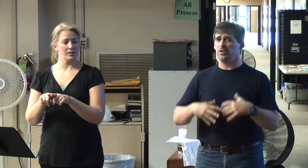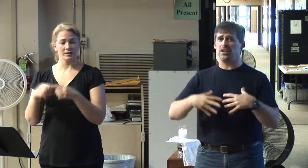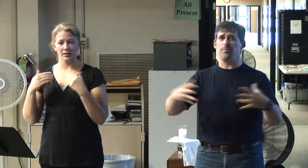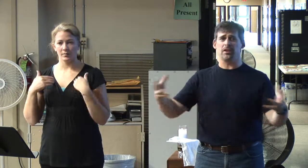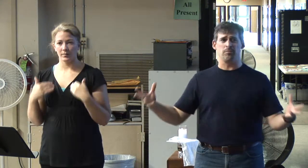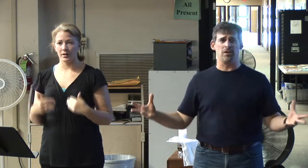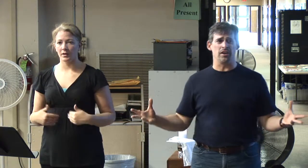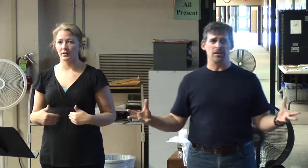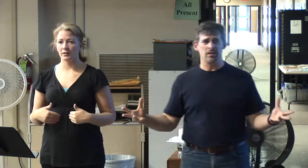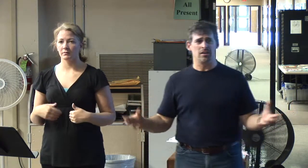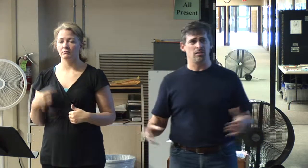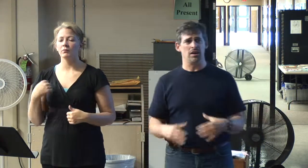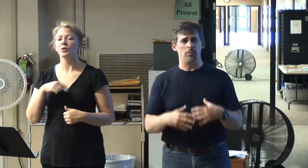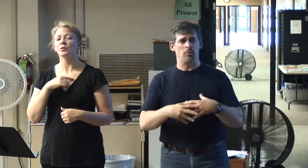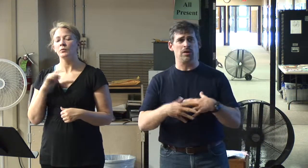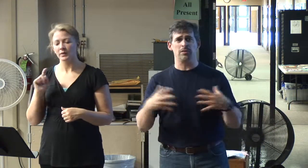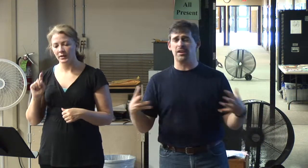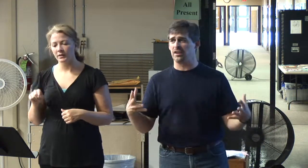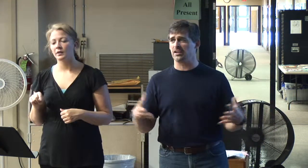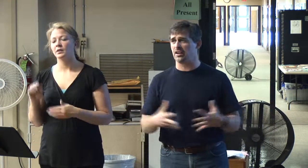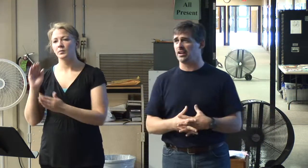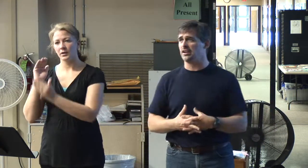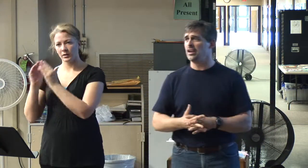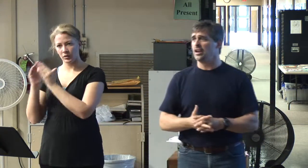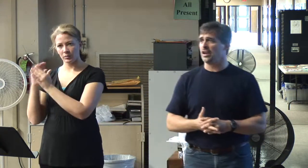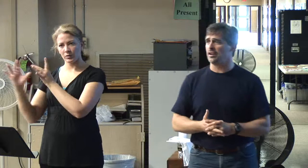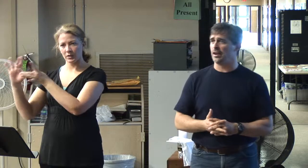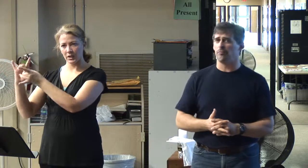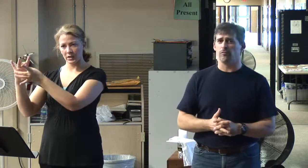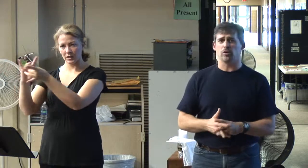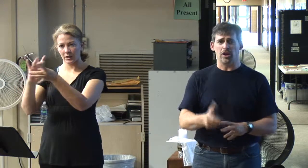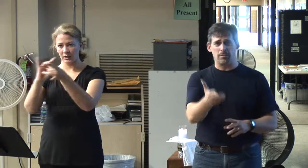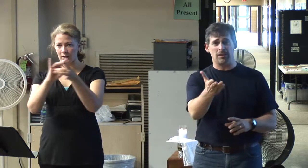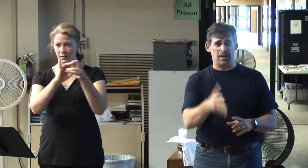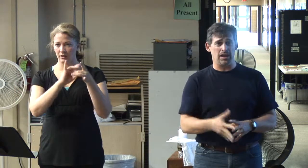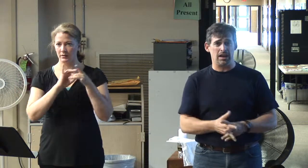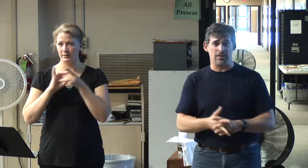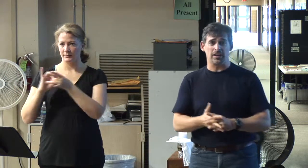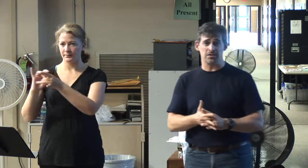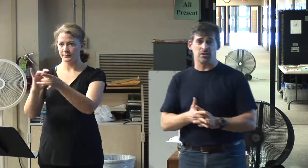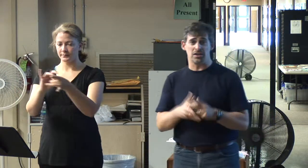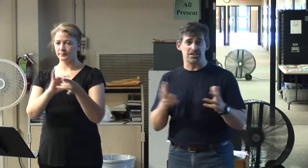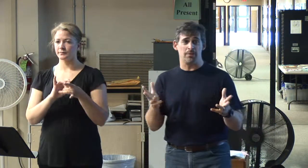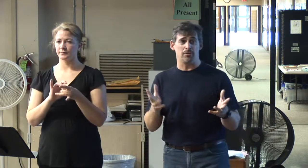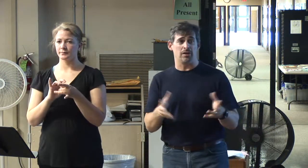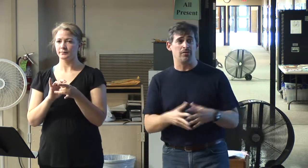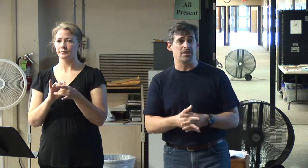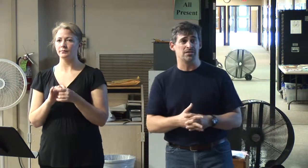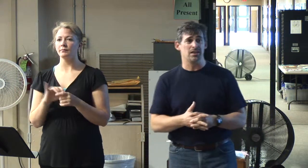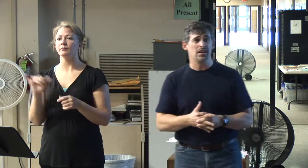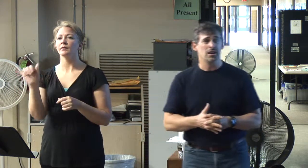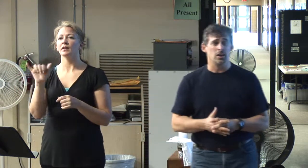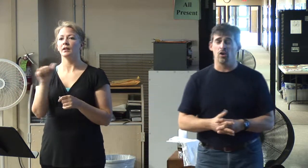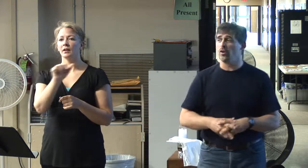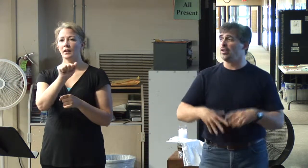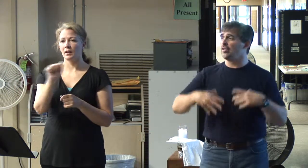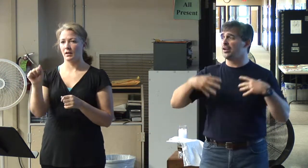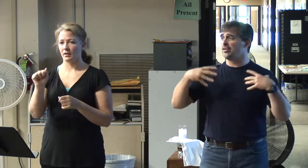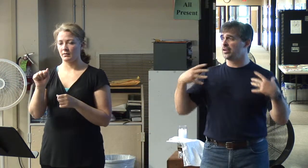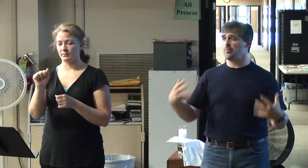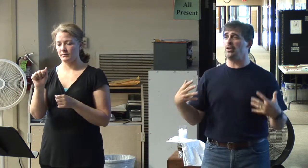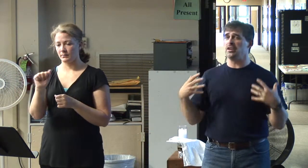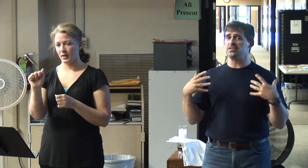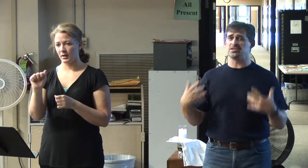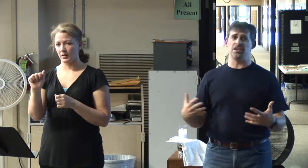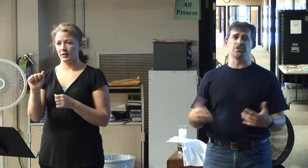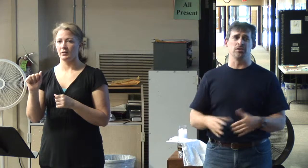individual. We need to be a community. You know, we need to be connected in. And we were talking about AA, I think, as a good example of this, that, you know,